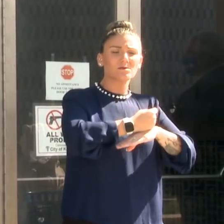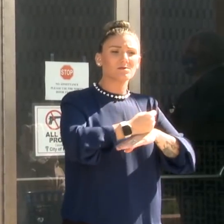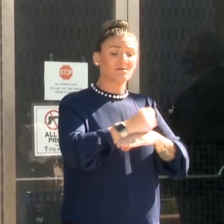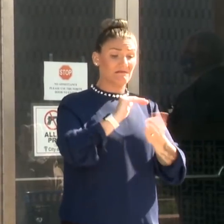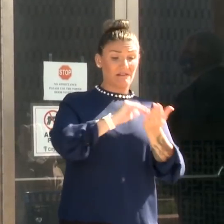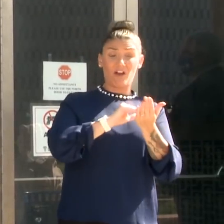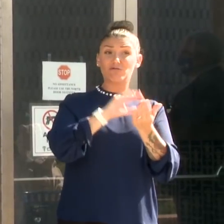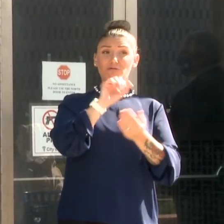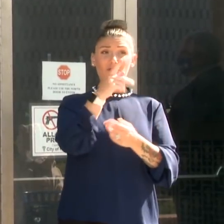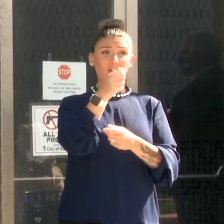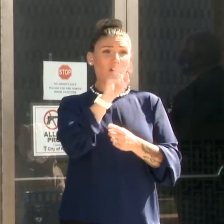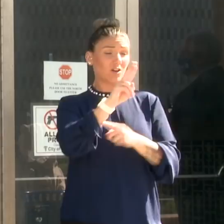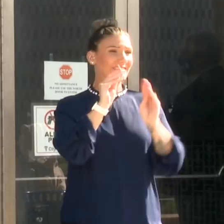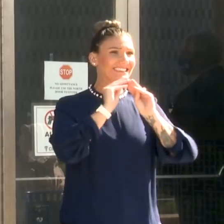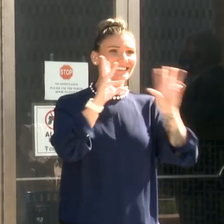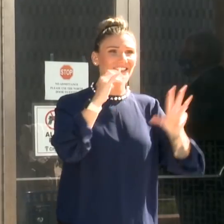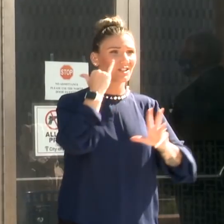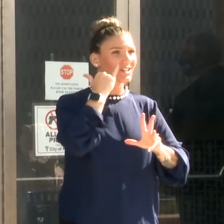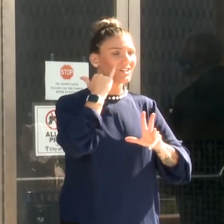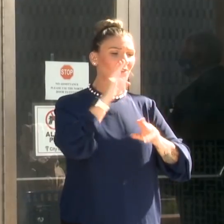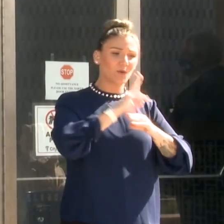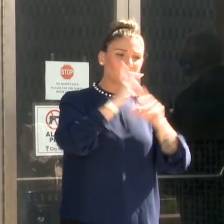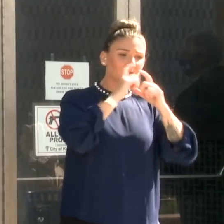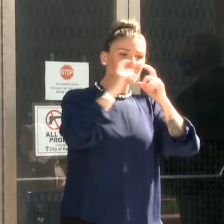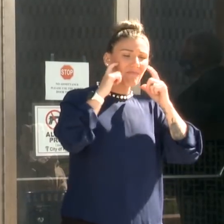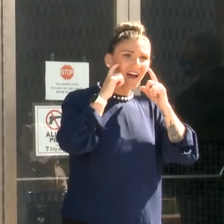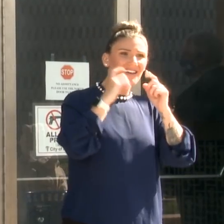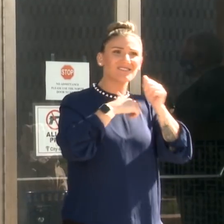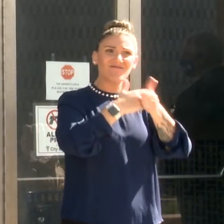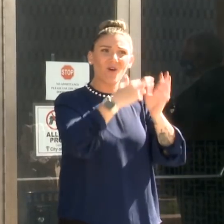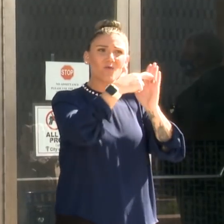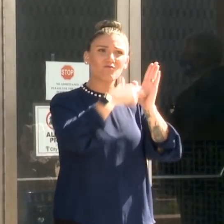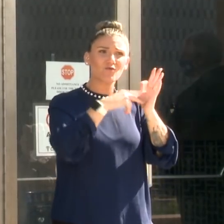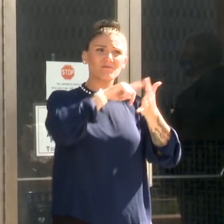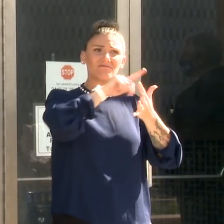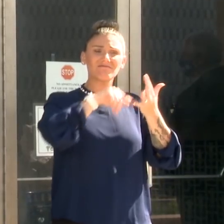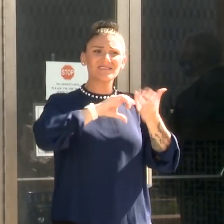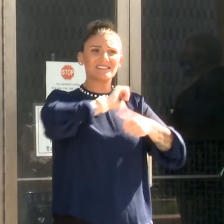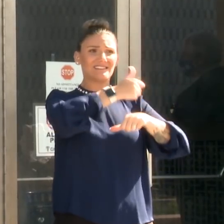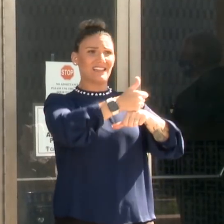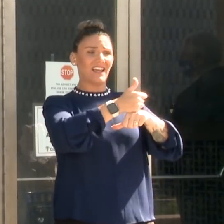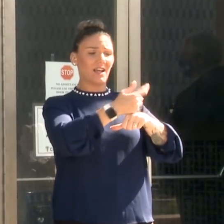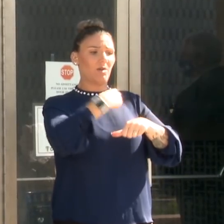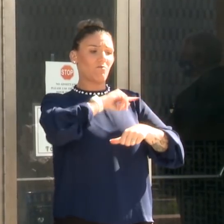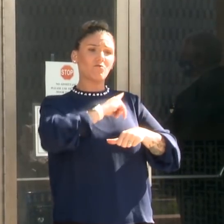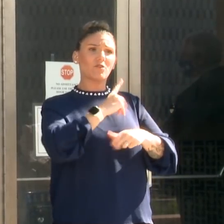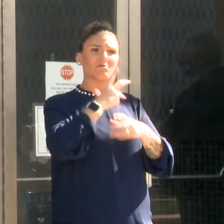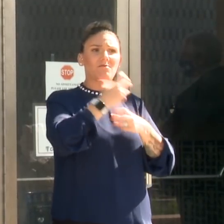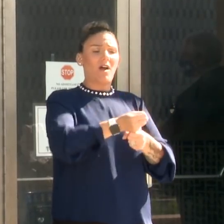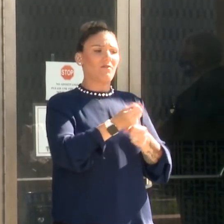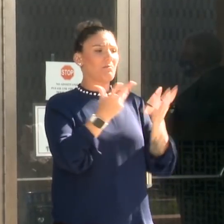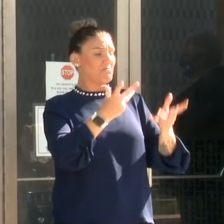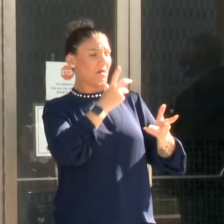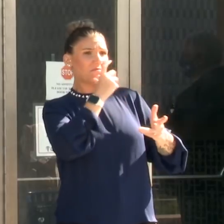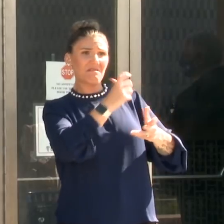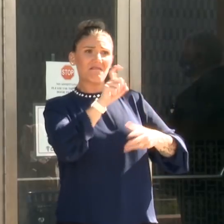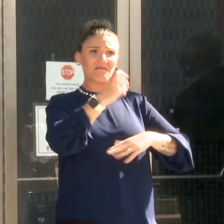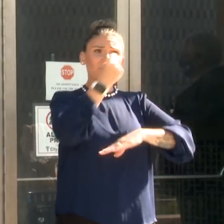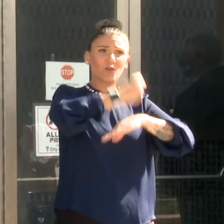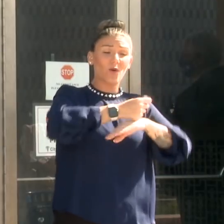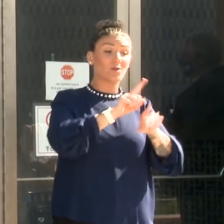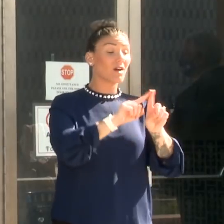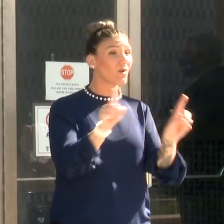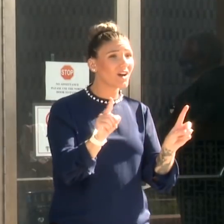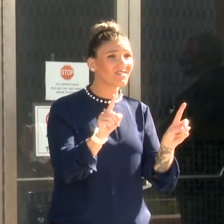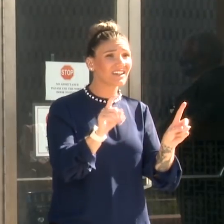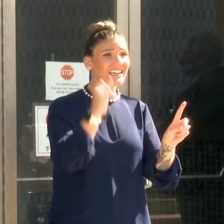if we wear masks, if we continue to follow safeguards, we're fairly confident that we may not need to get to that point. However, I think